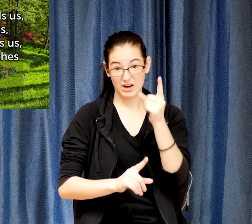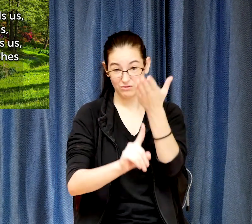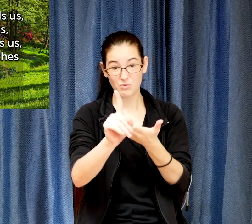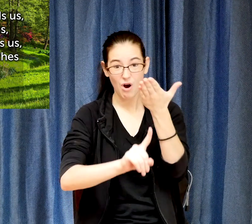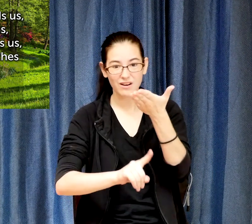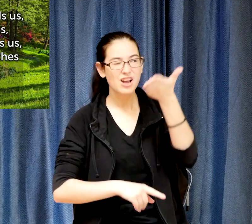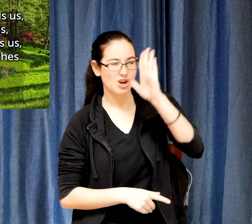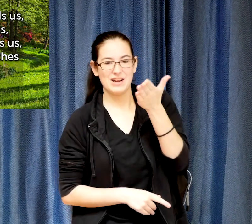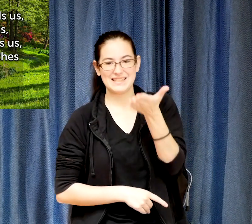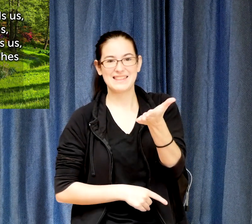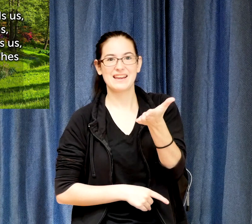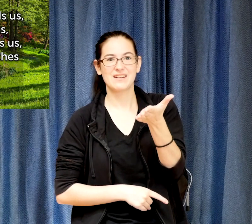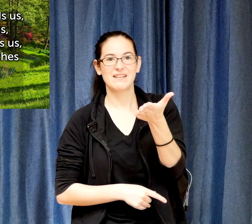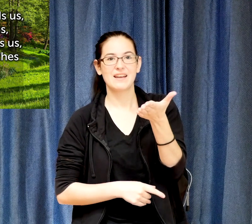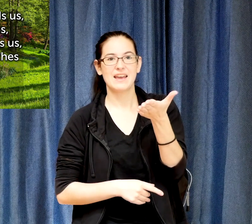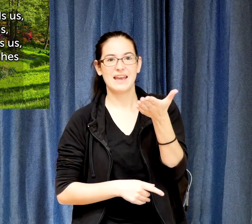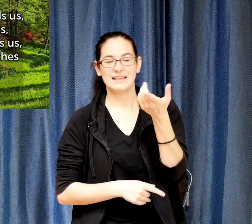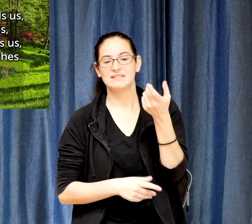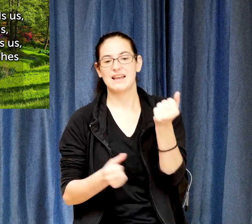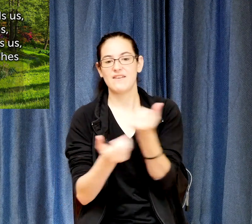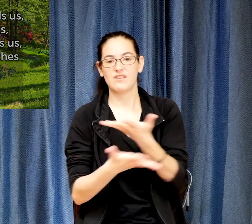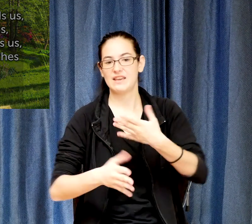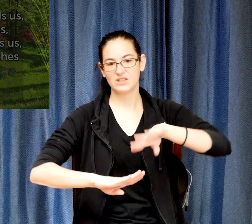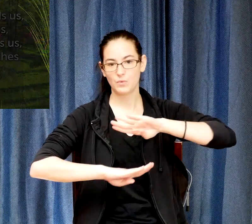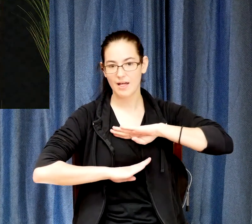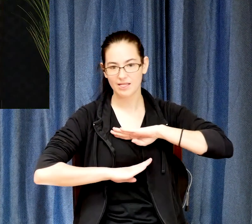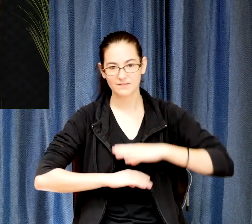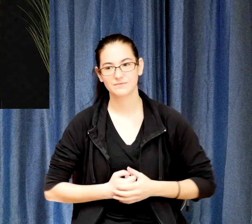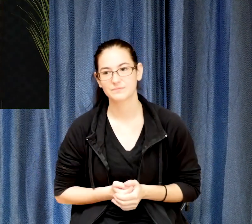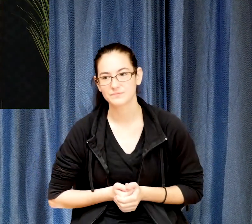God is, and all is swell.